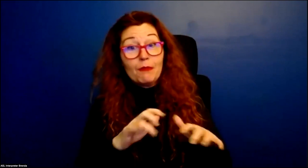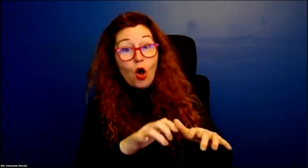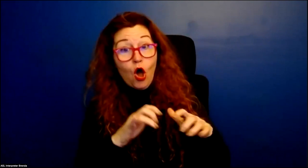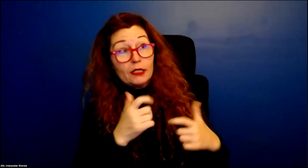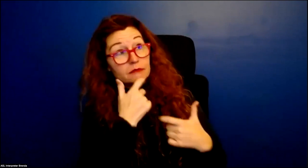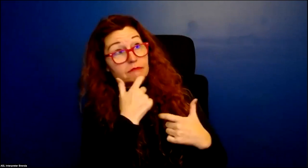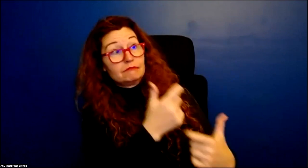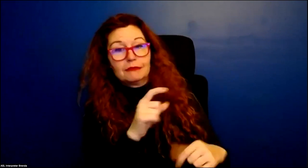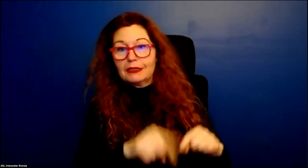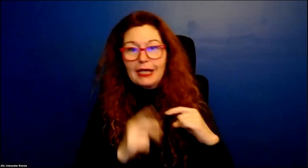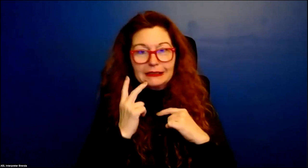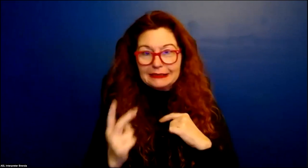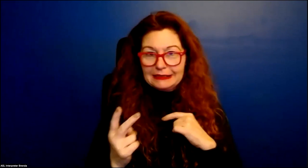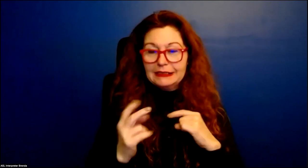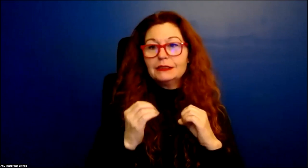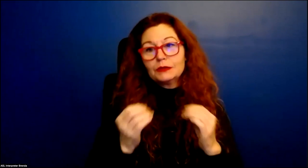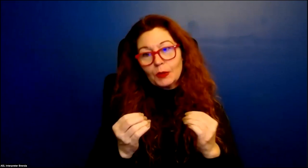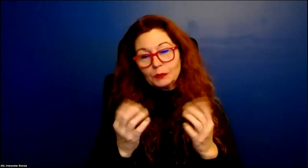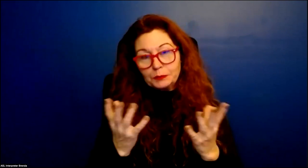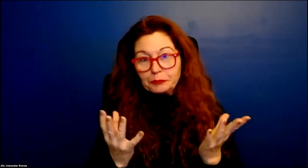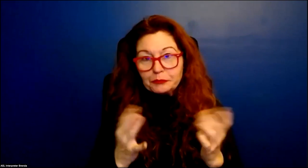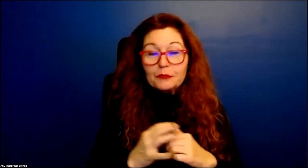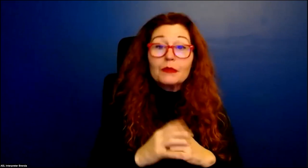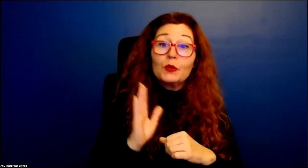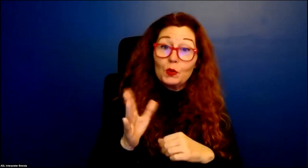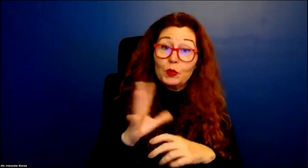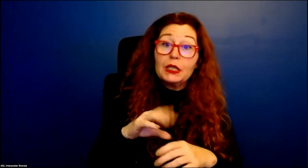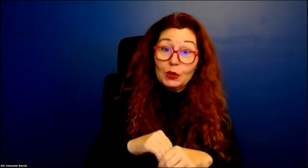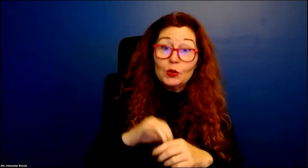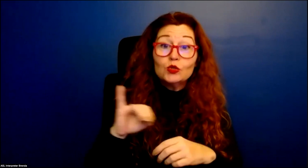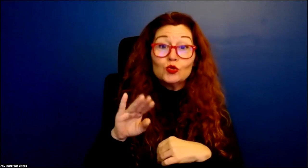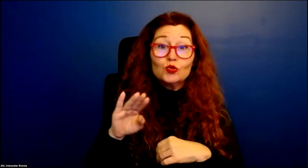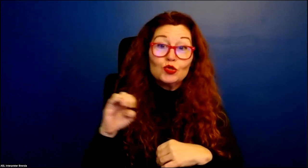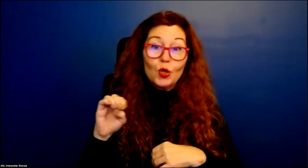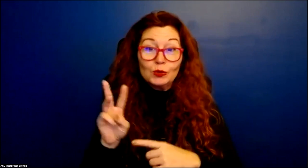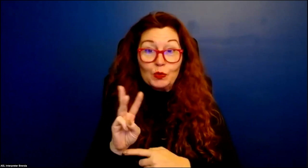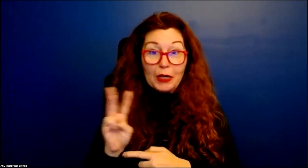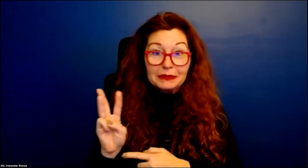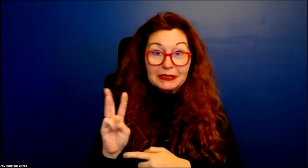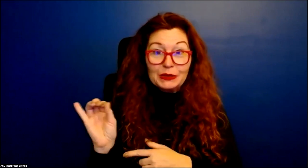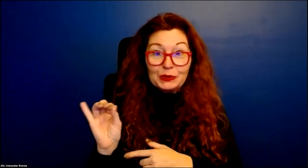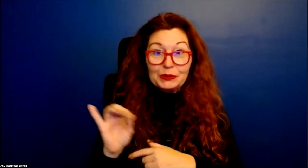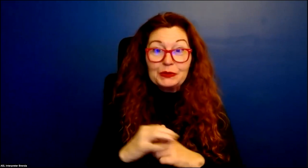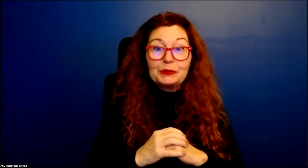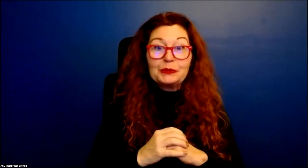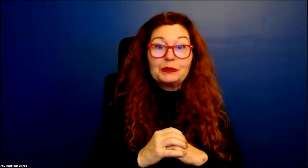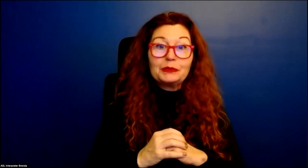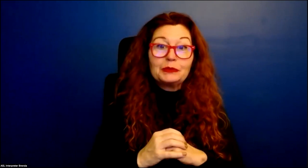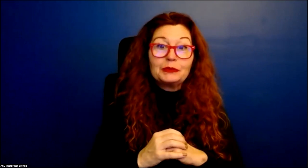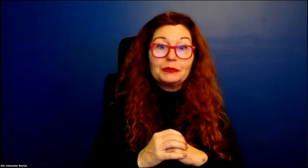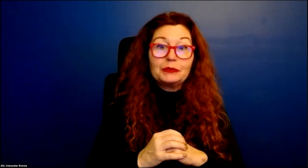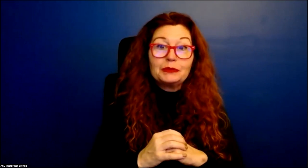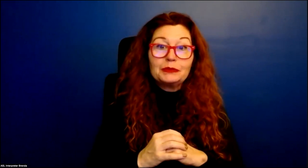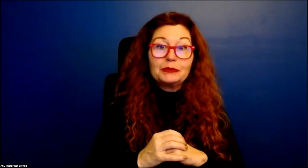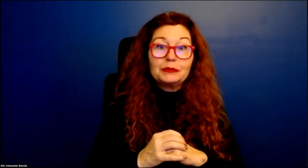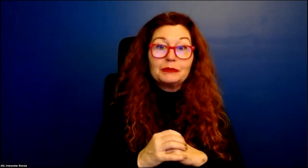that way we can also include Joe's website to kind of, you know, for